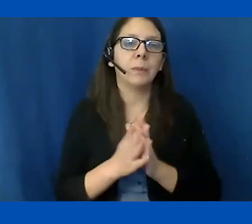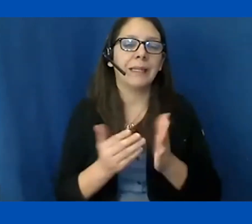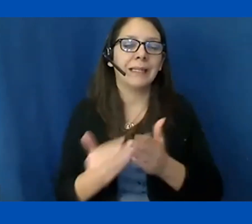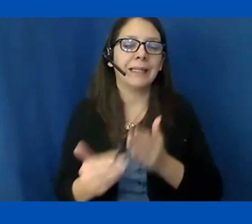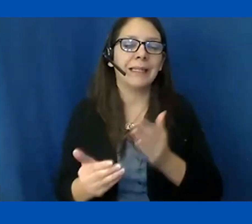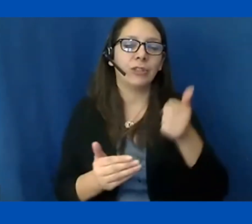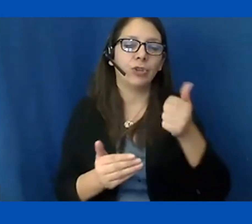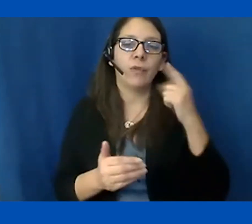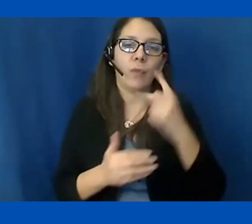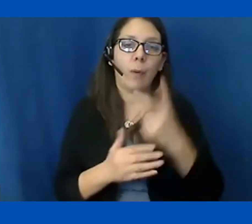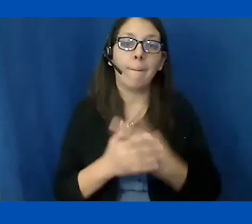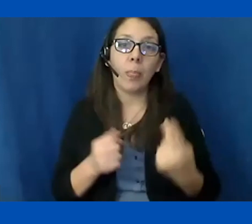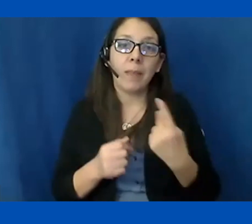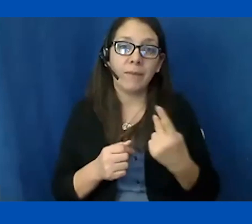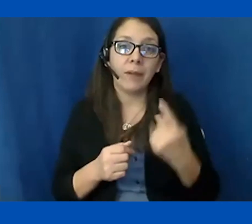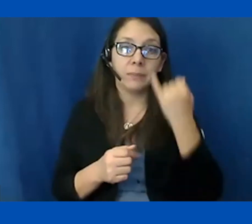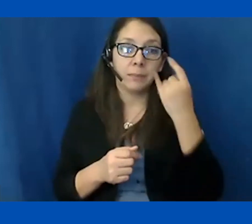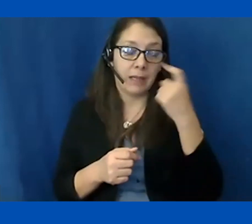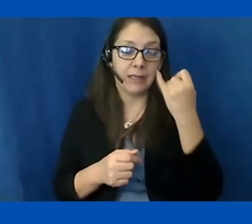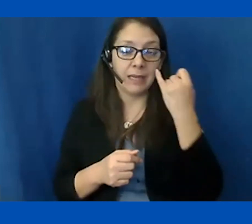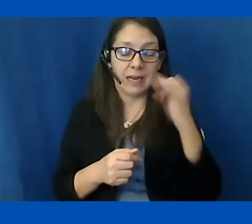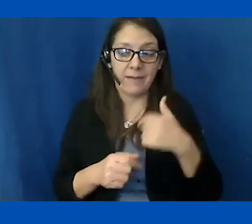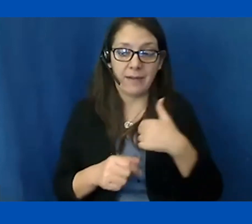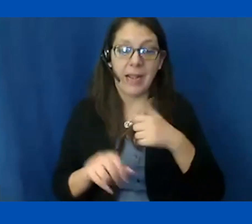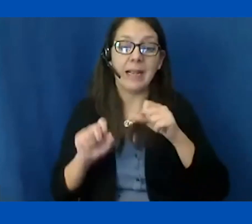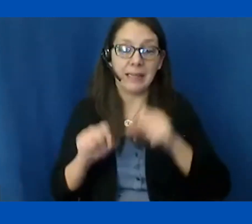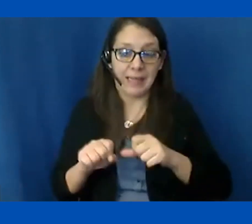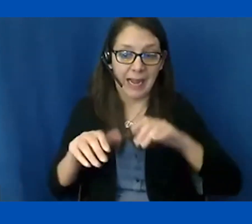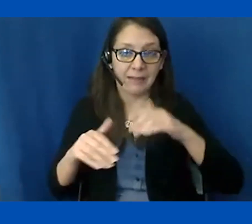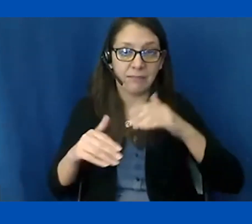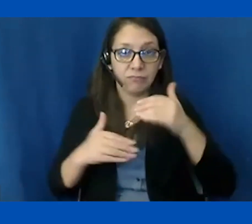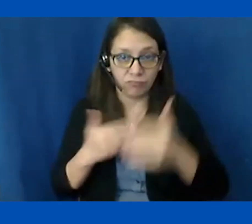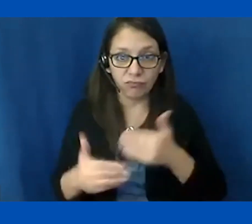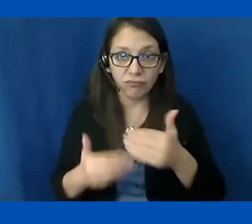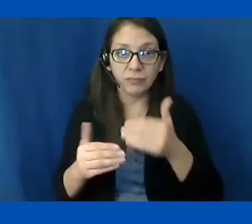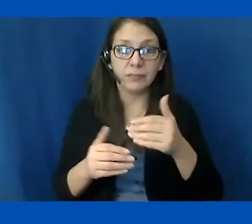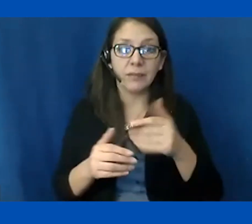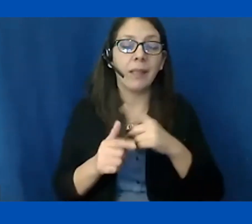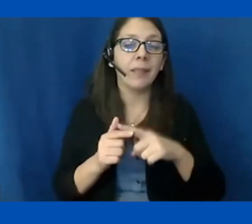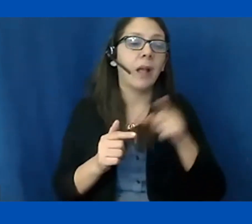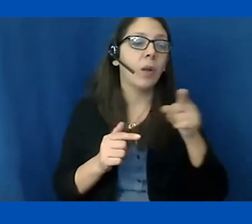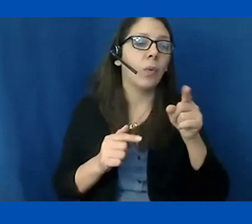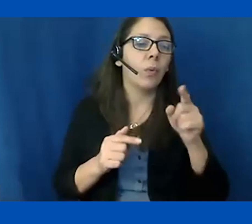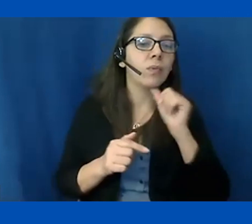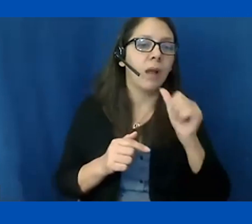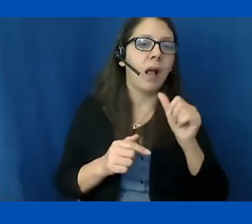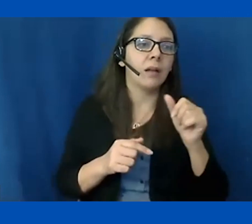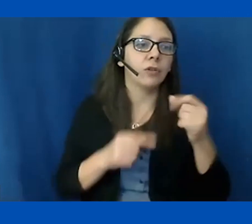get to do it, then you're not gonna have that harder of a time fixing whatever I did wrong.